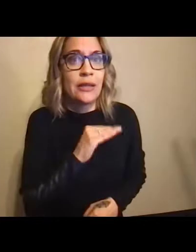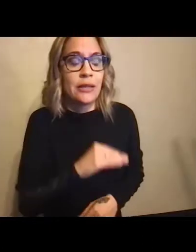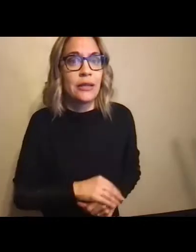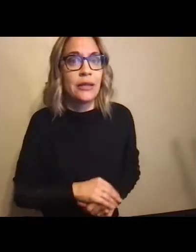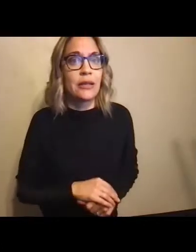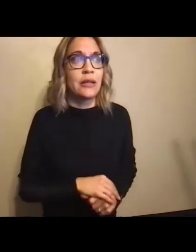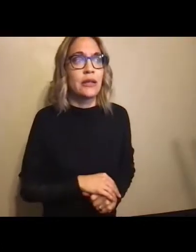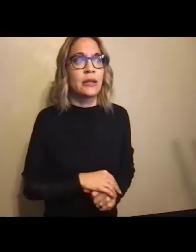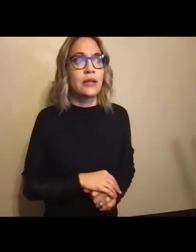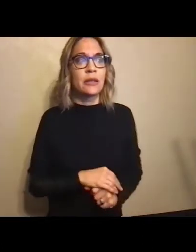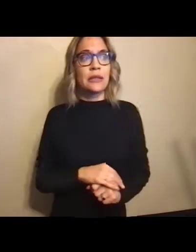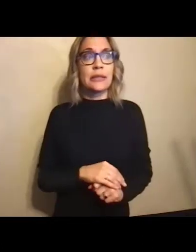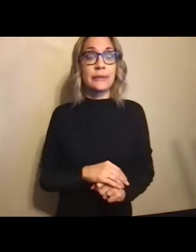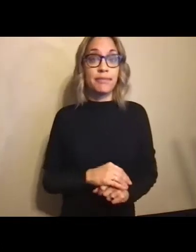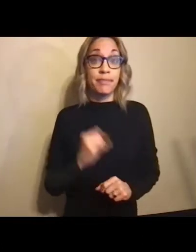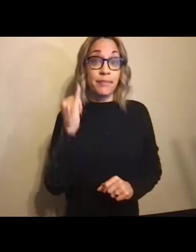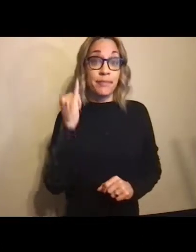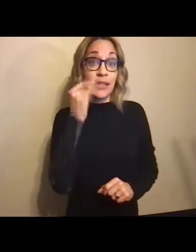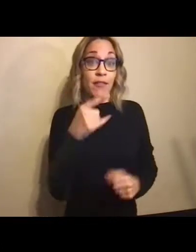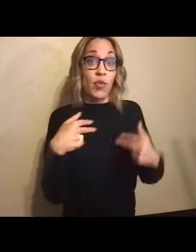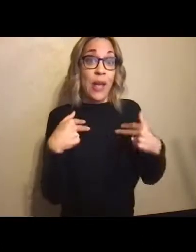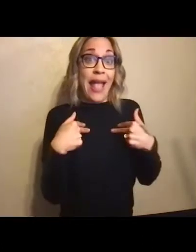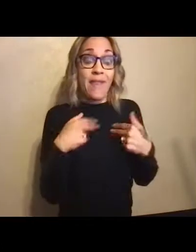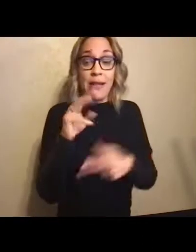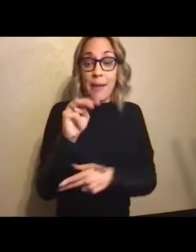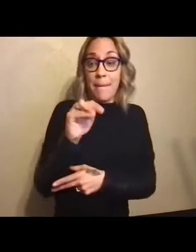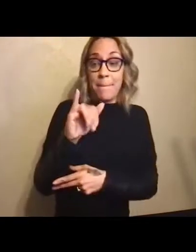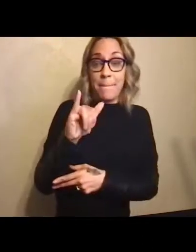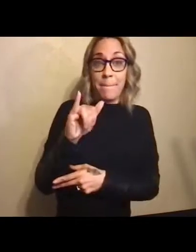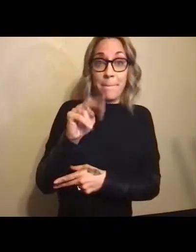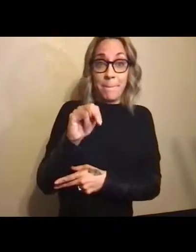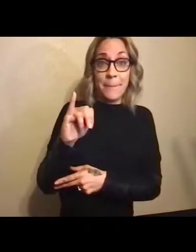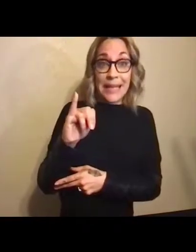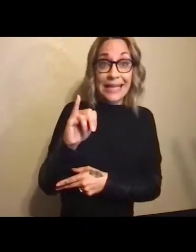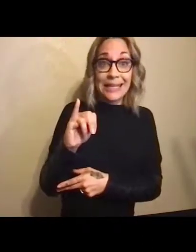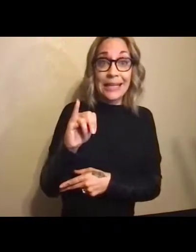pretty far-fetched goal and that will end up being